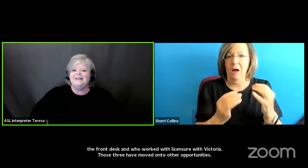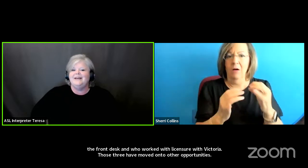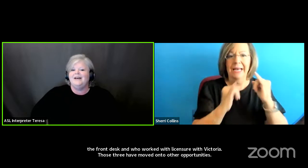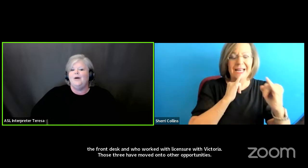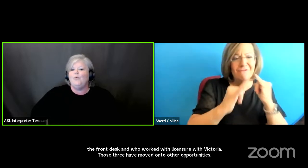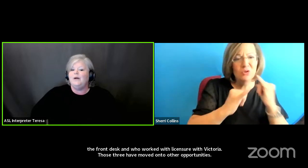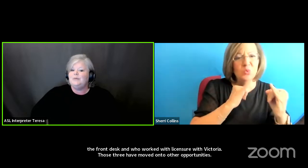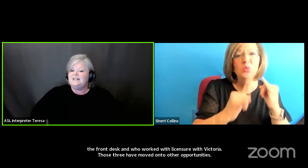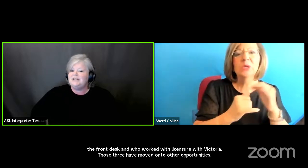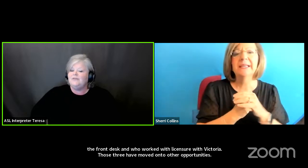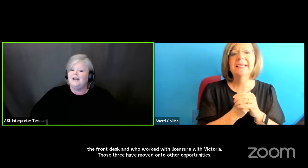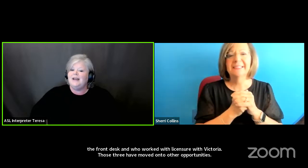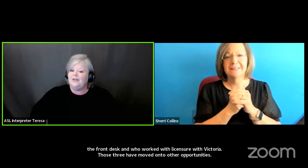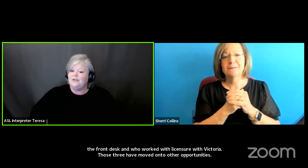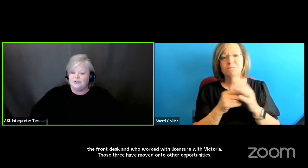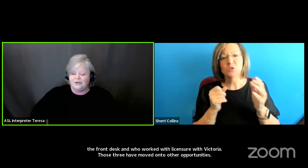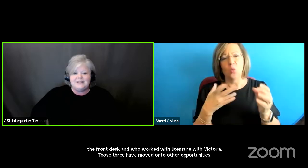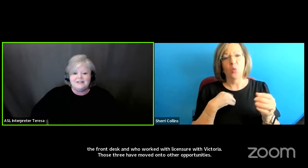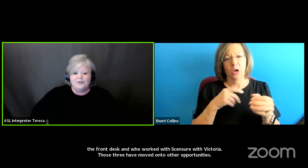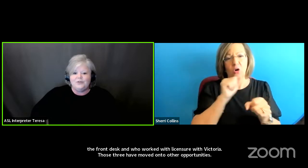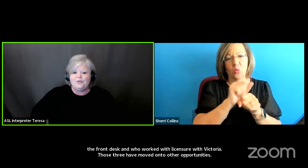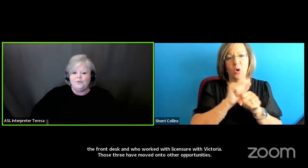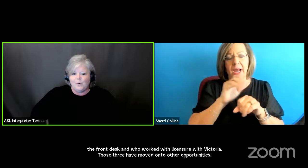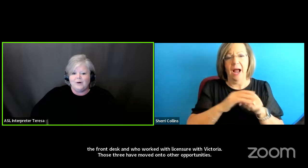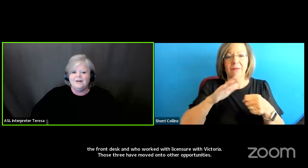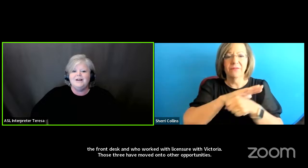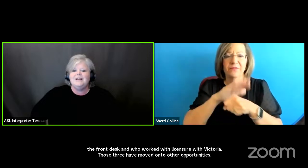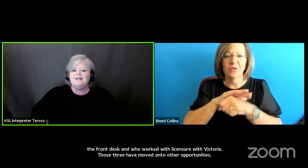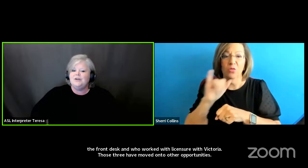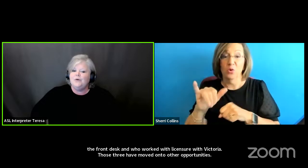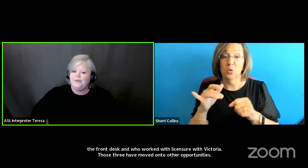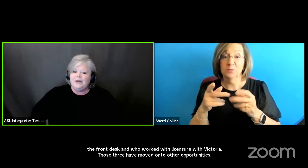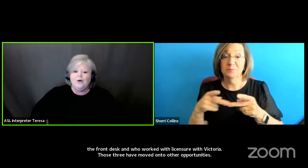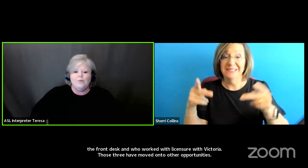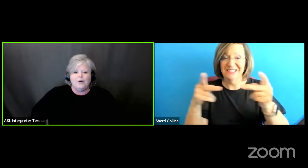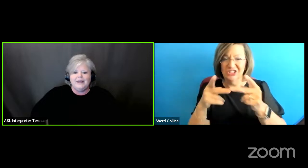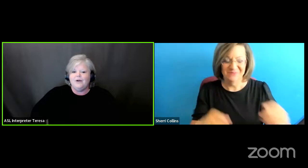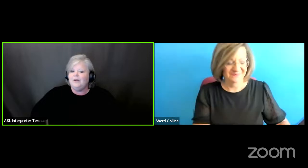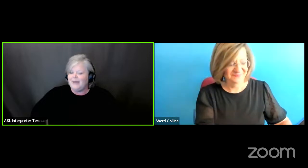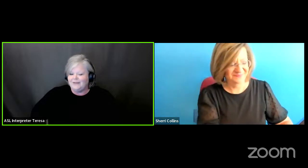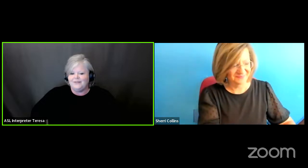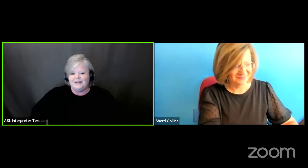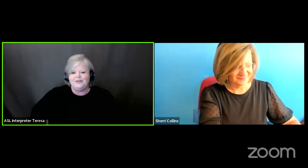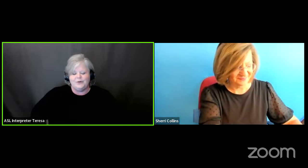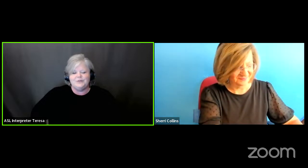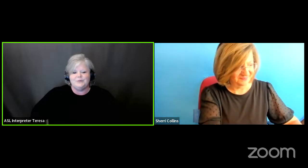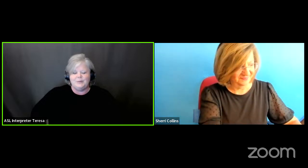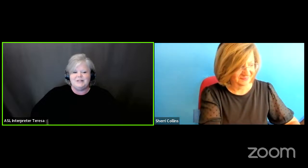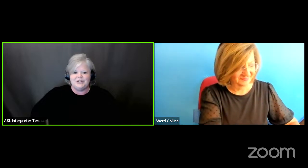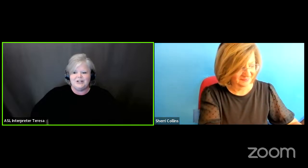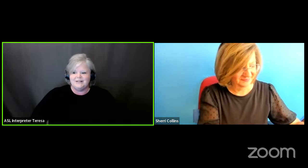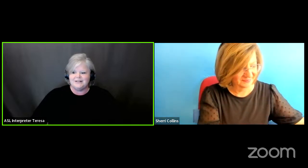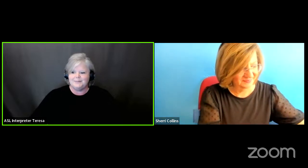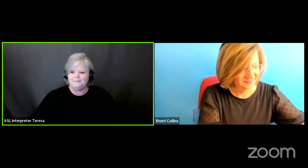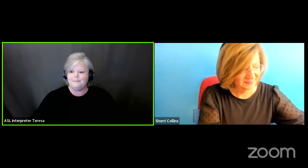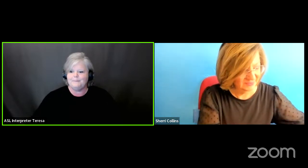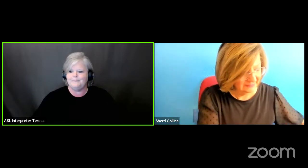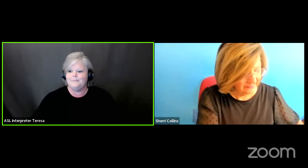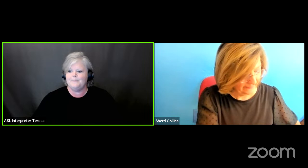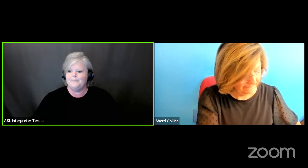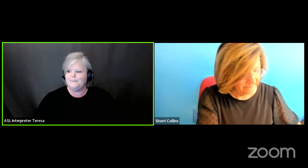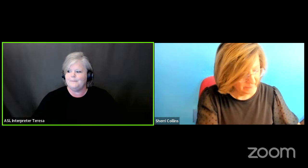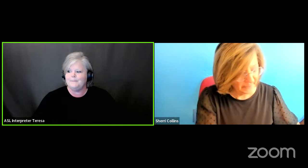recruiting. One position right now they're starting to interview for. So we are working on backfilling those 3 positions.